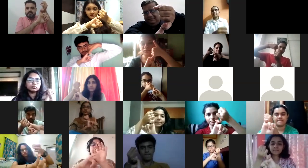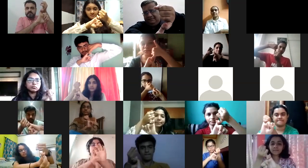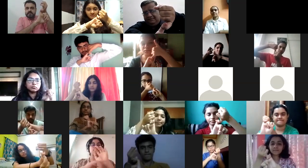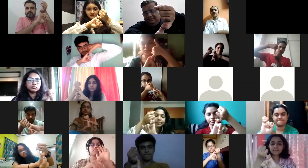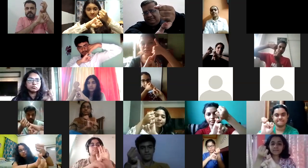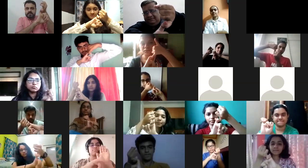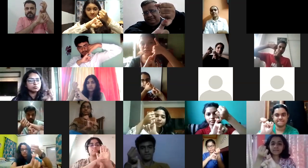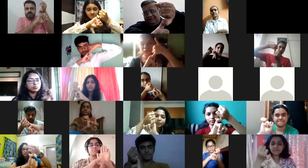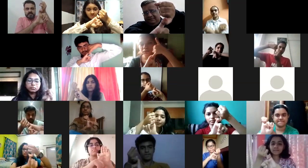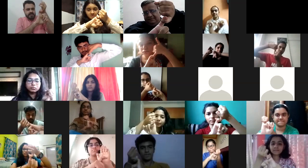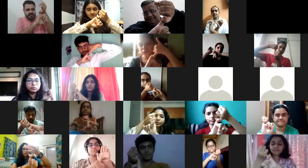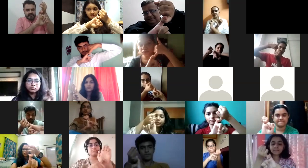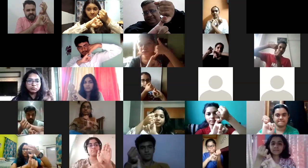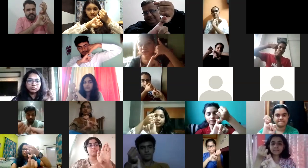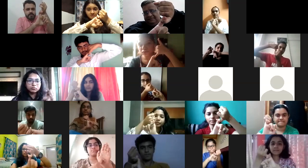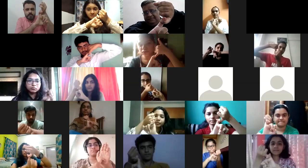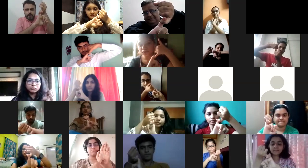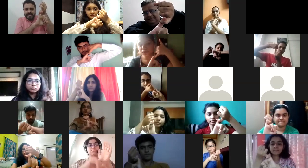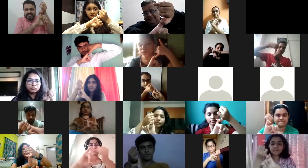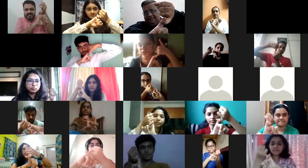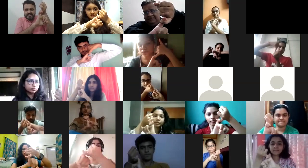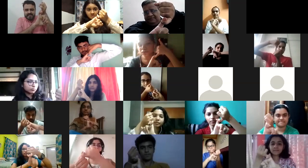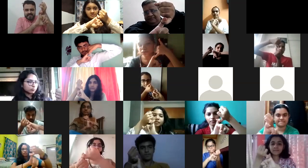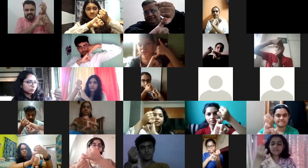Okay. Does this look like S?